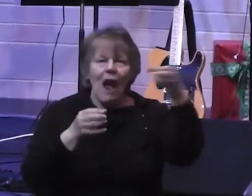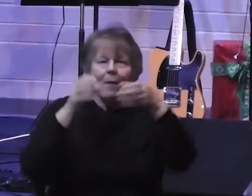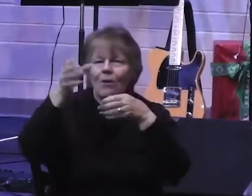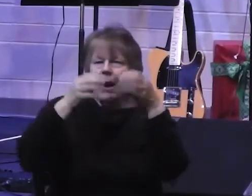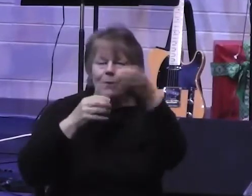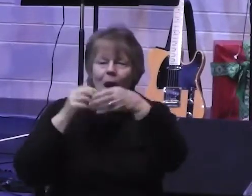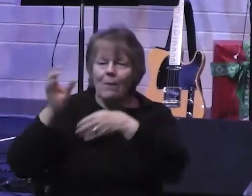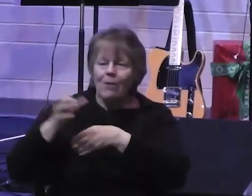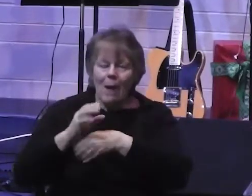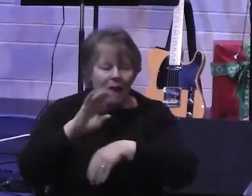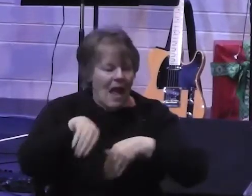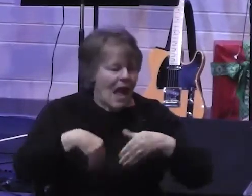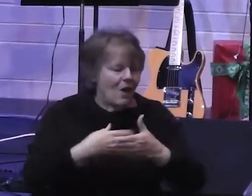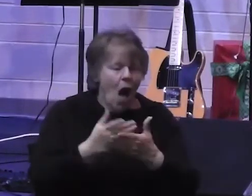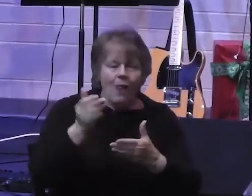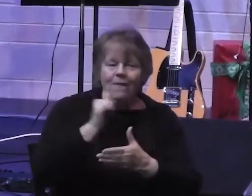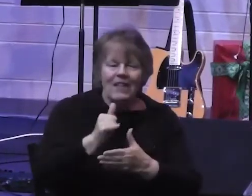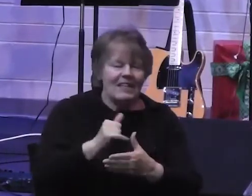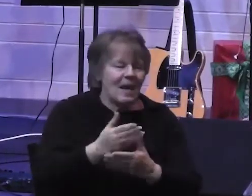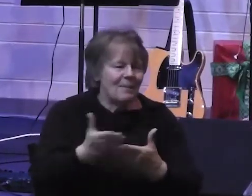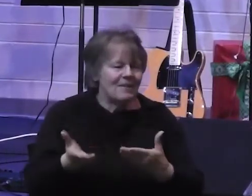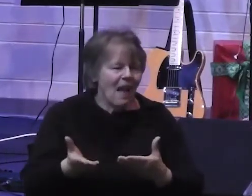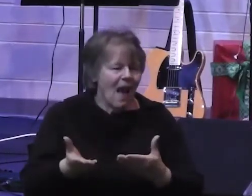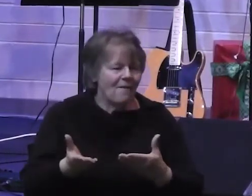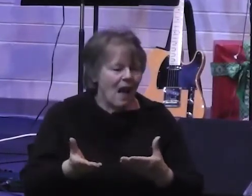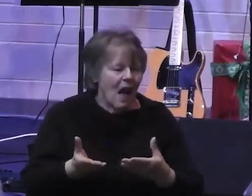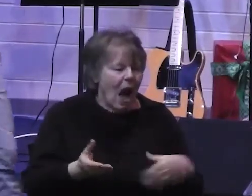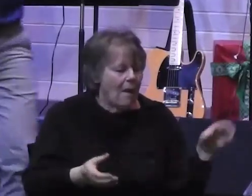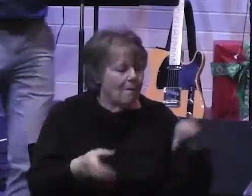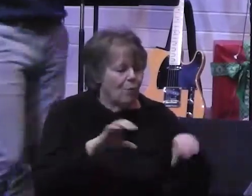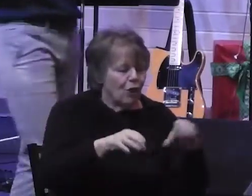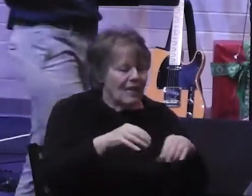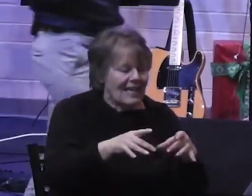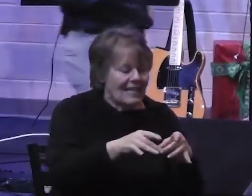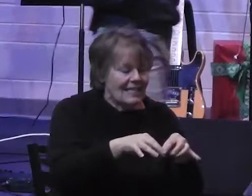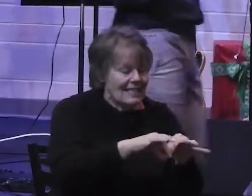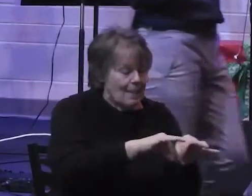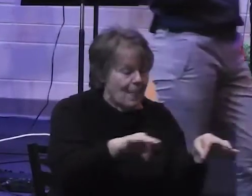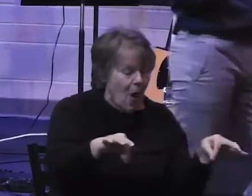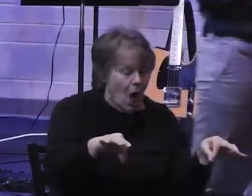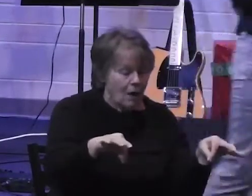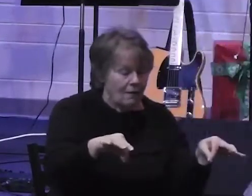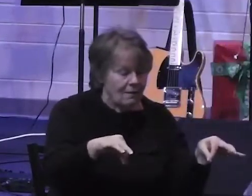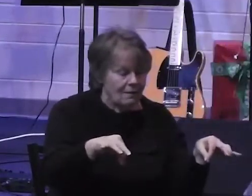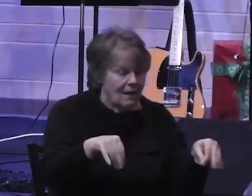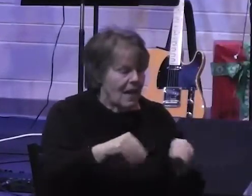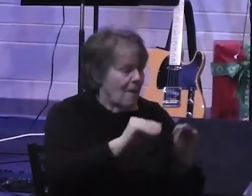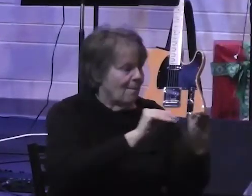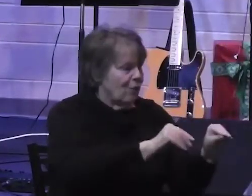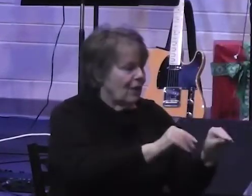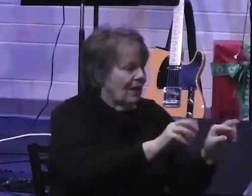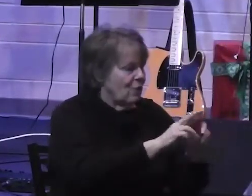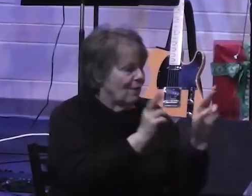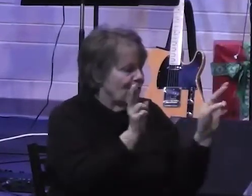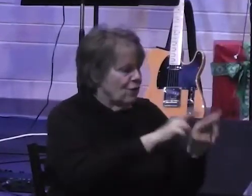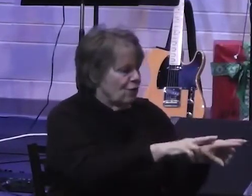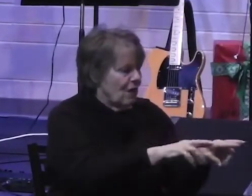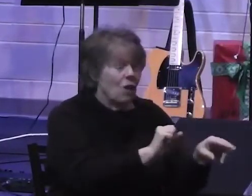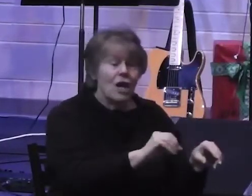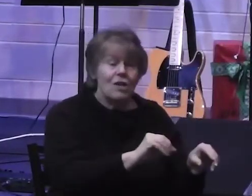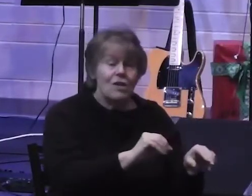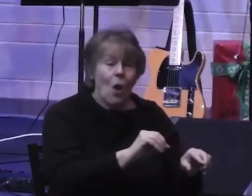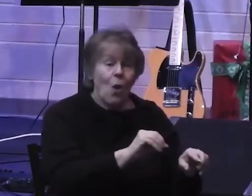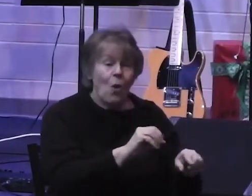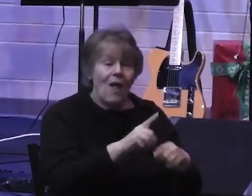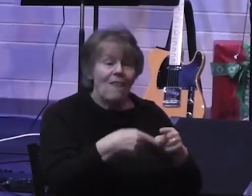whatever. I'm going to put the exact same stuff in a bag and I'm going to Ziploc it and put it in the fridge. So that when our friends come